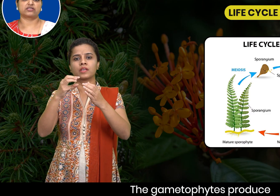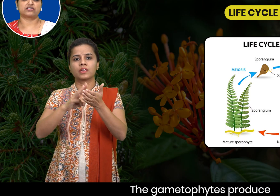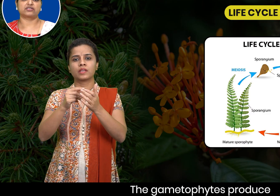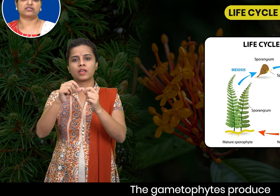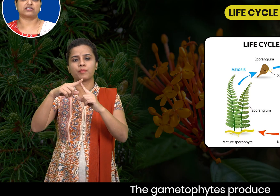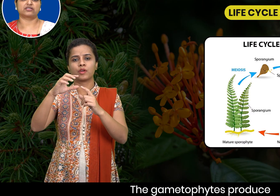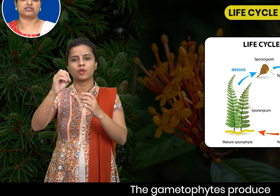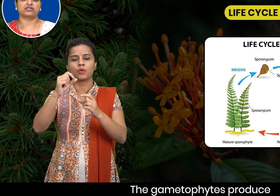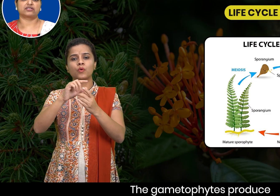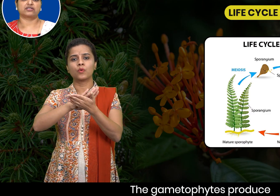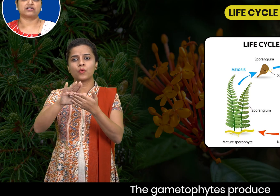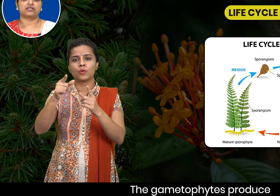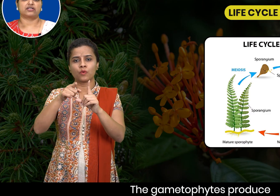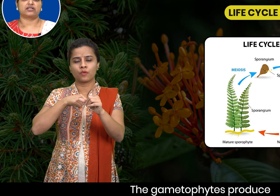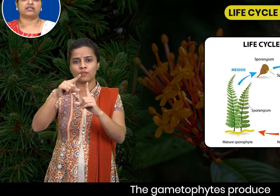produce